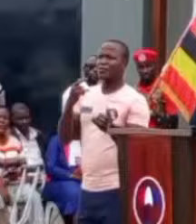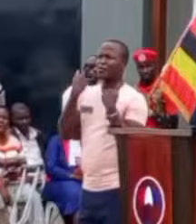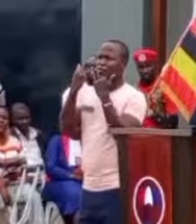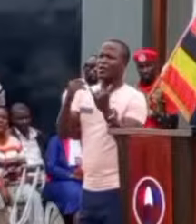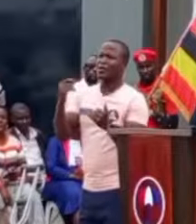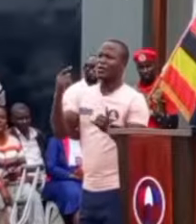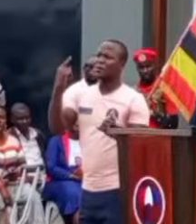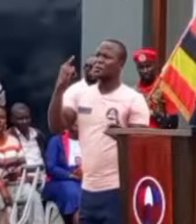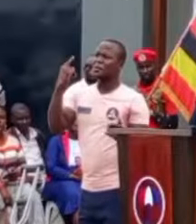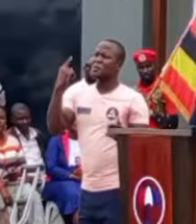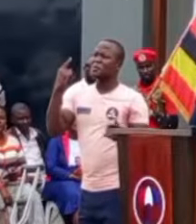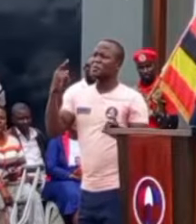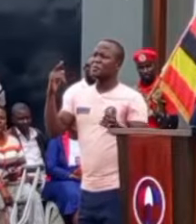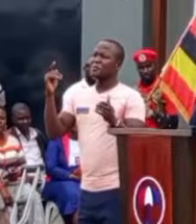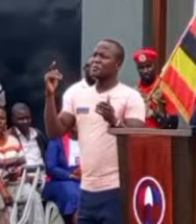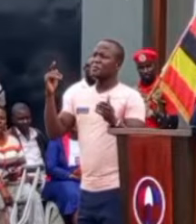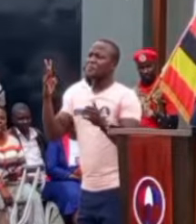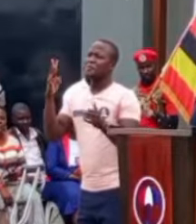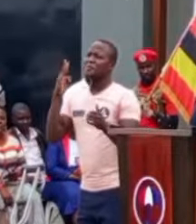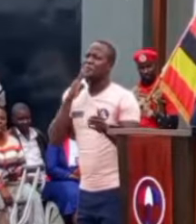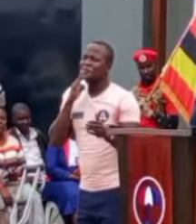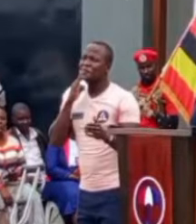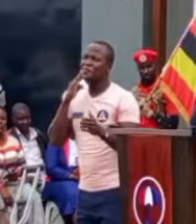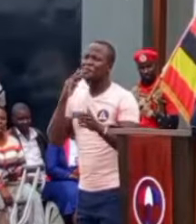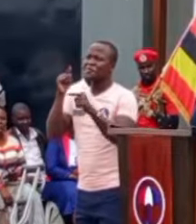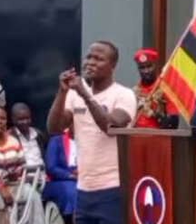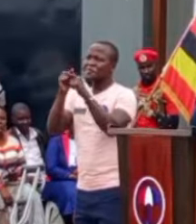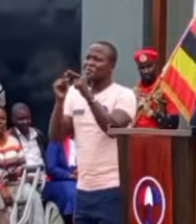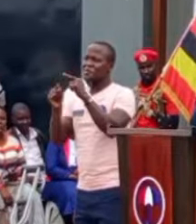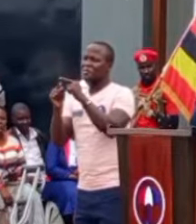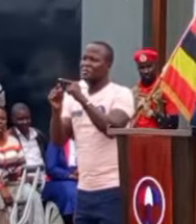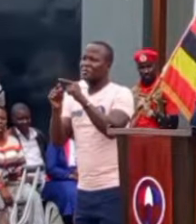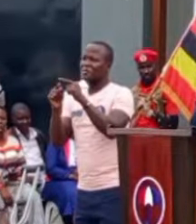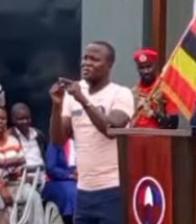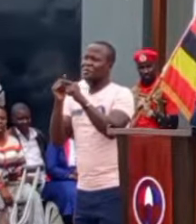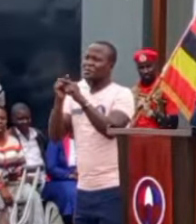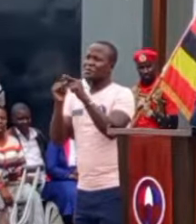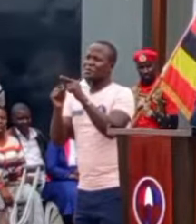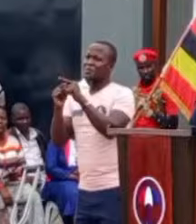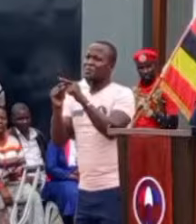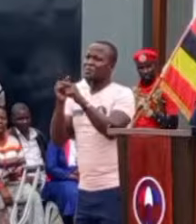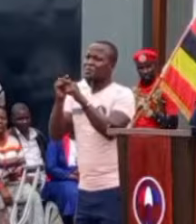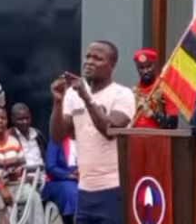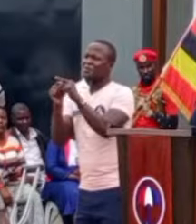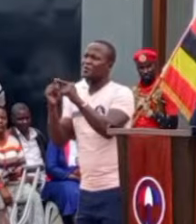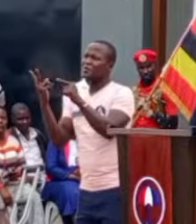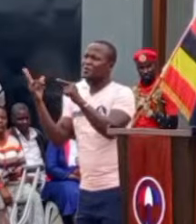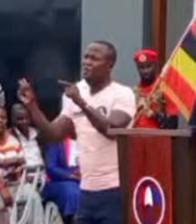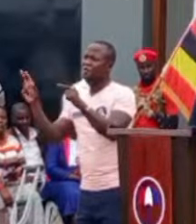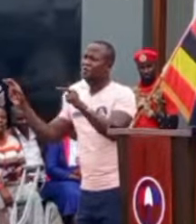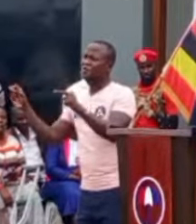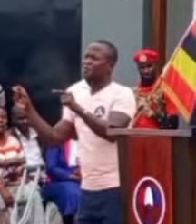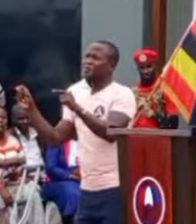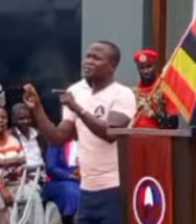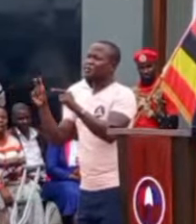miliyoni nya mu emitwalo kumi mu kumi na musanvu okubisamu emirundi emitwalo ebiri ofuna